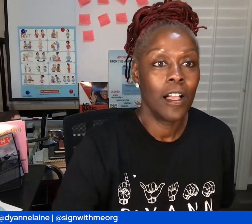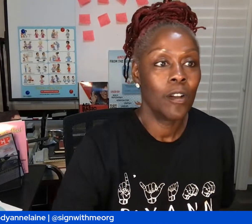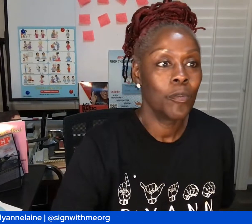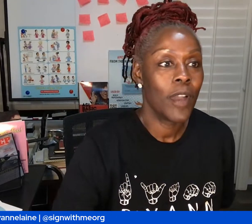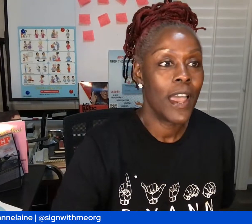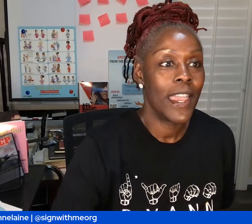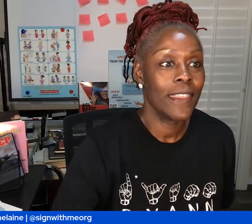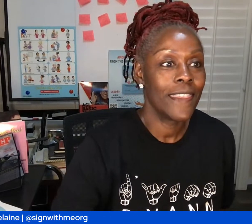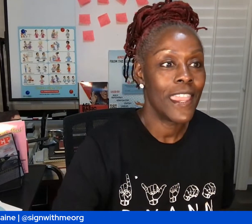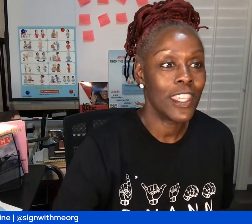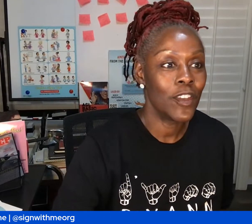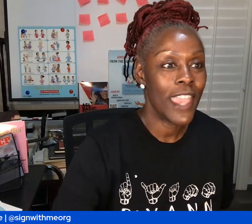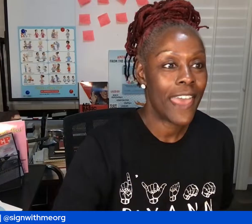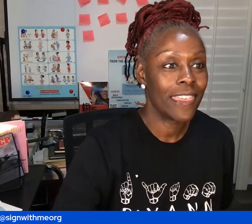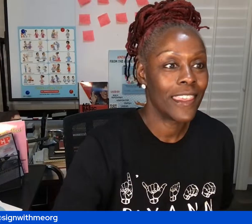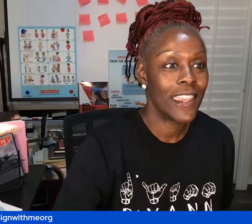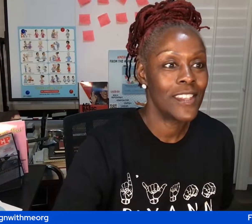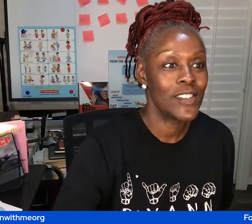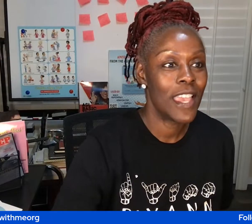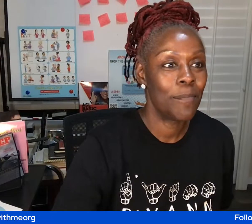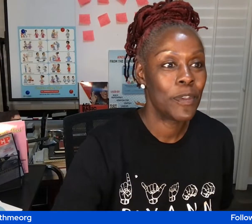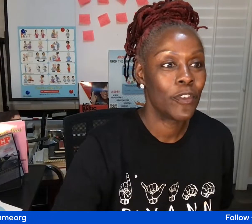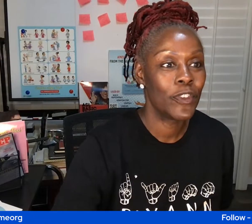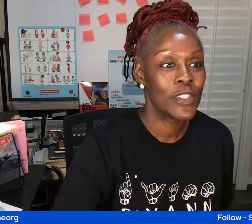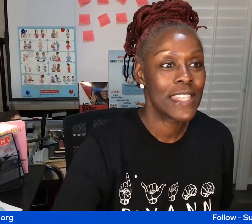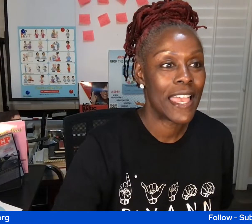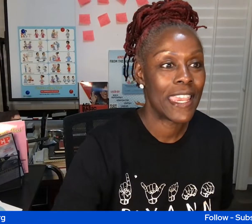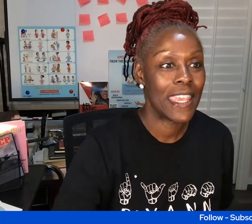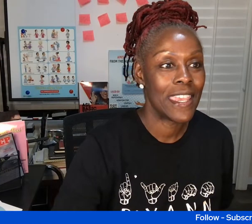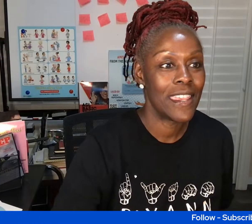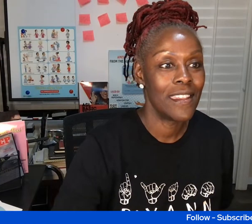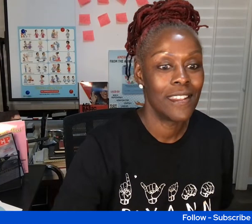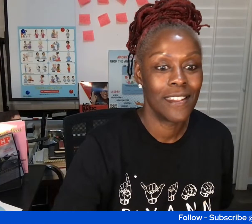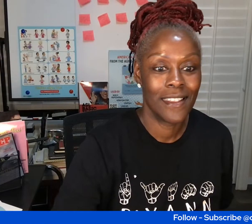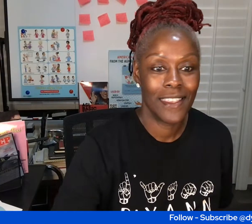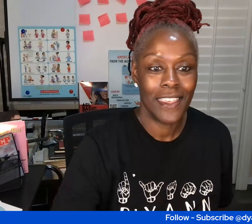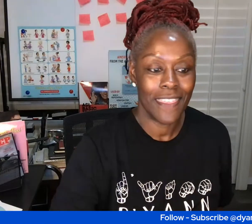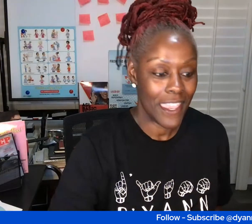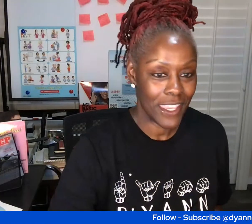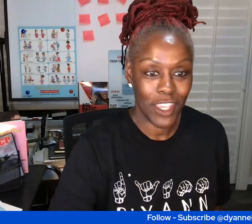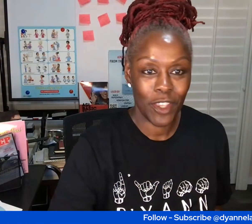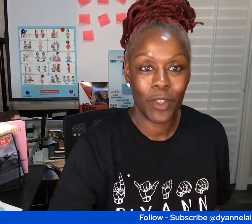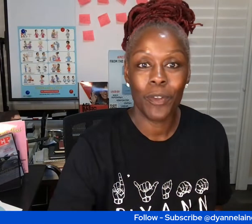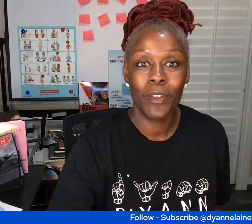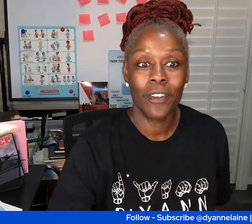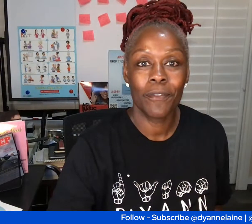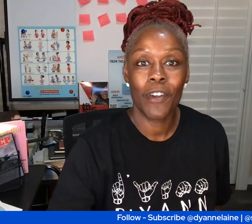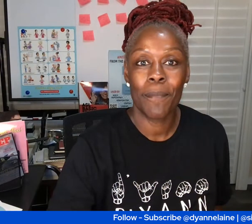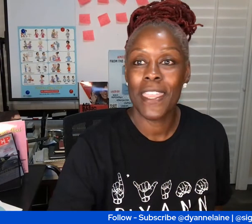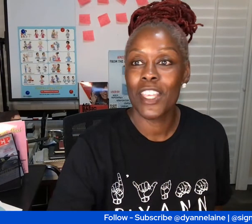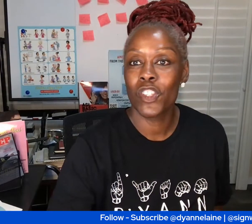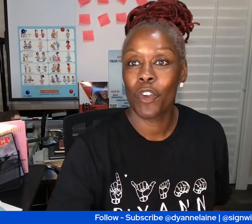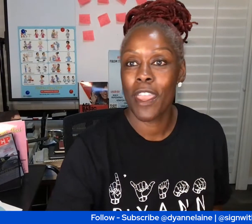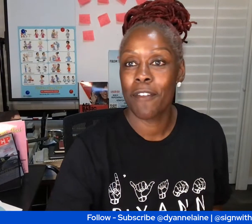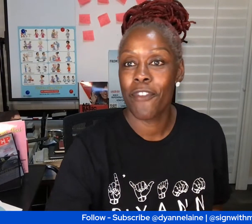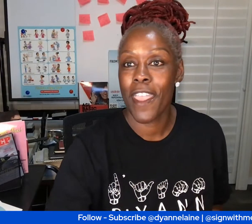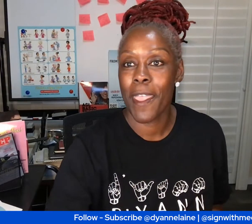All right. Thank you, Kathleen. You said beautiful signing. Thank you from my Instagram